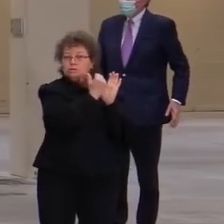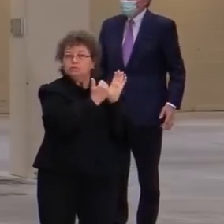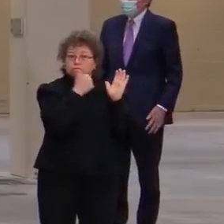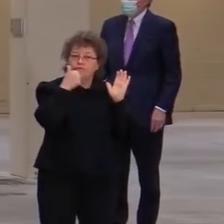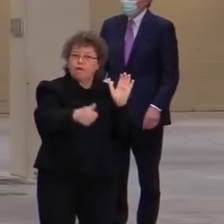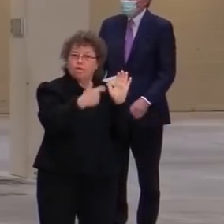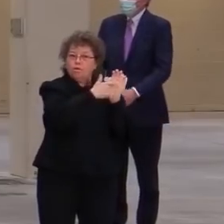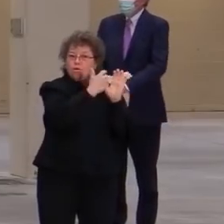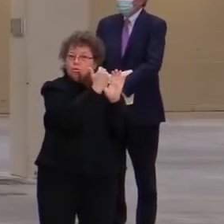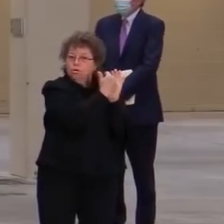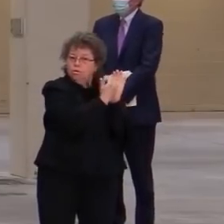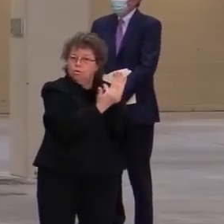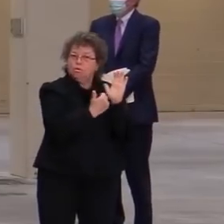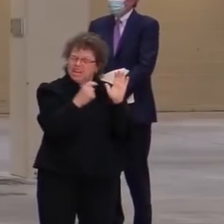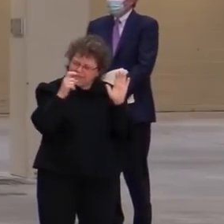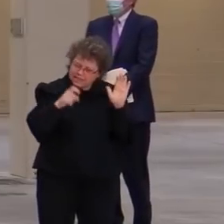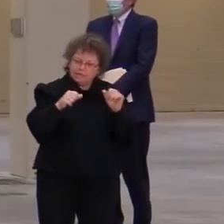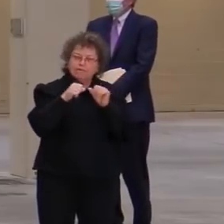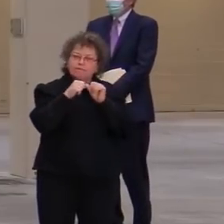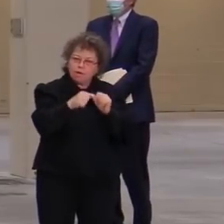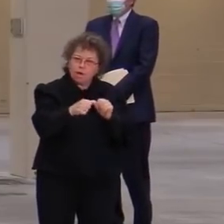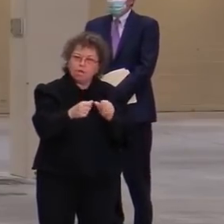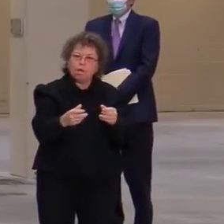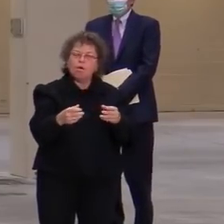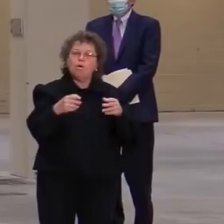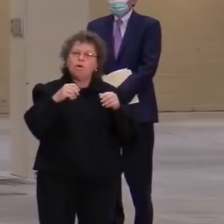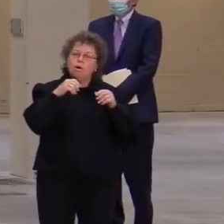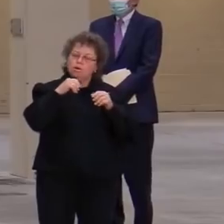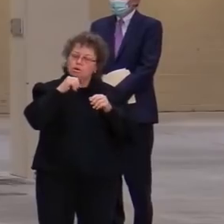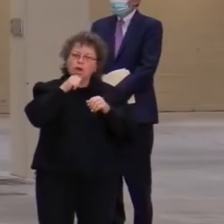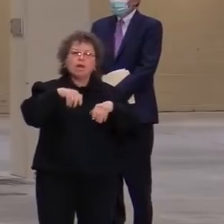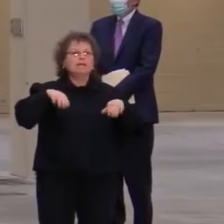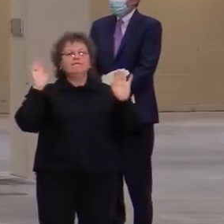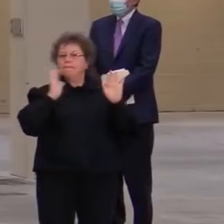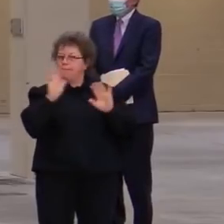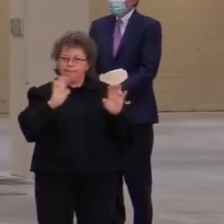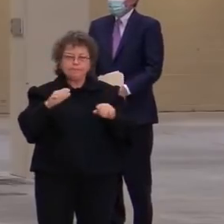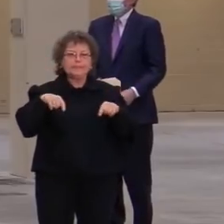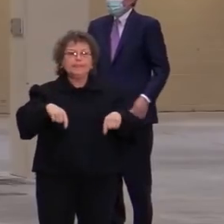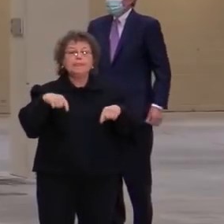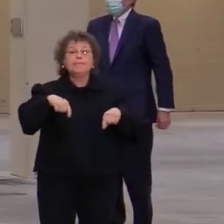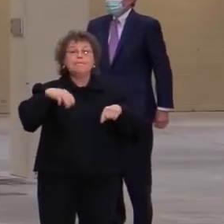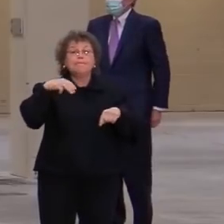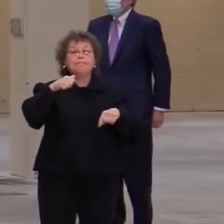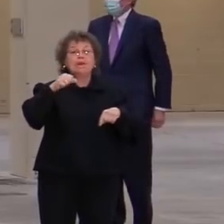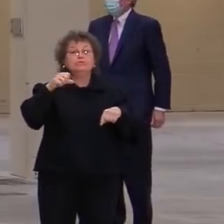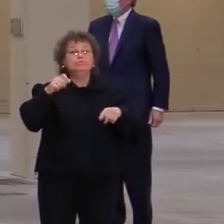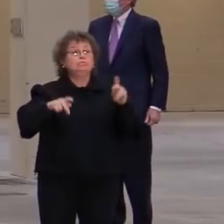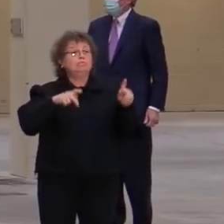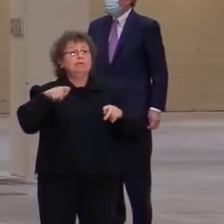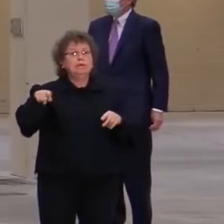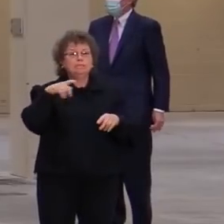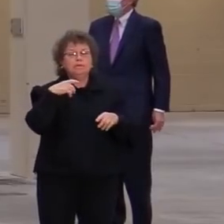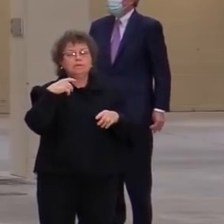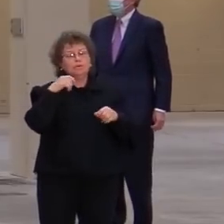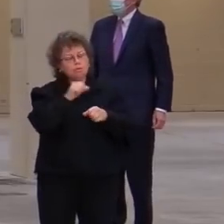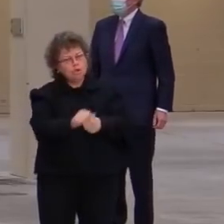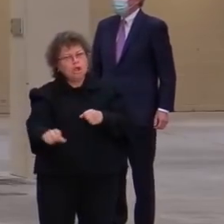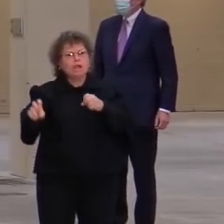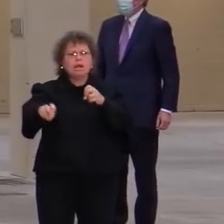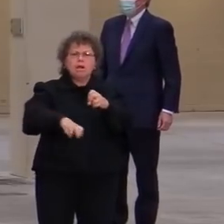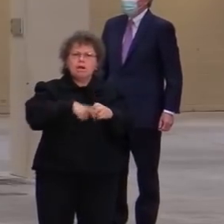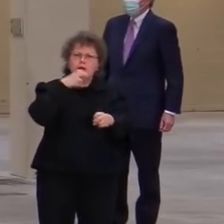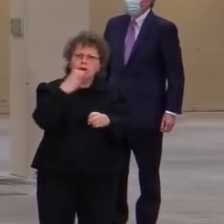continue to follow them and embrace them. People in this Commonwealth have done a tremendous job of battling back against